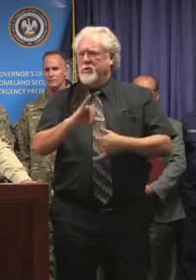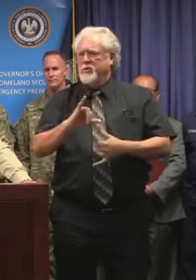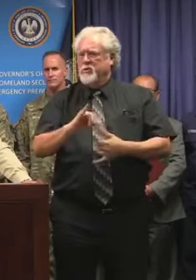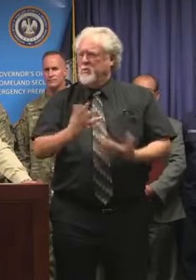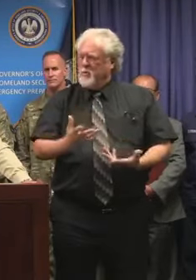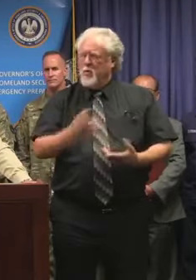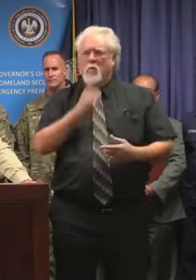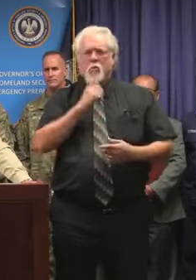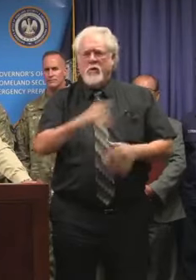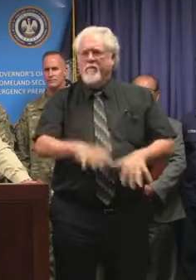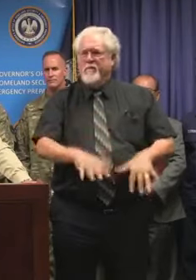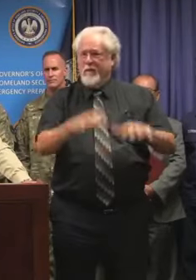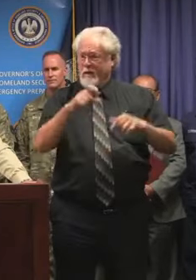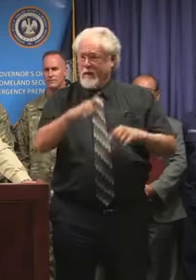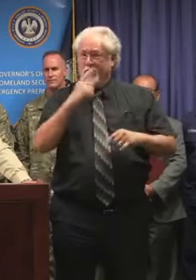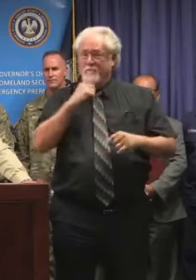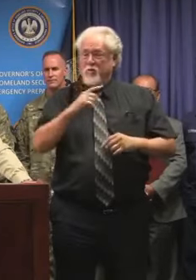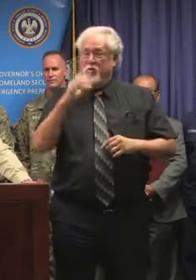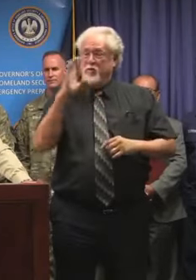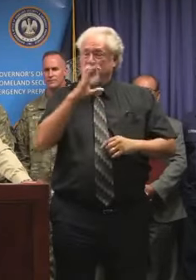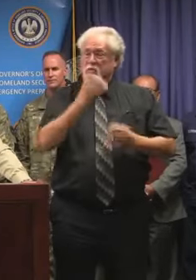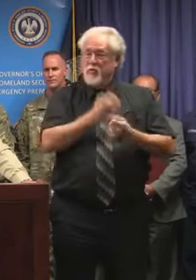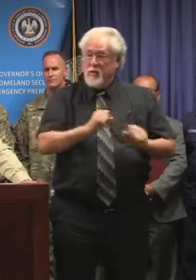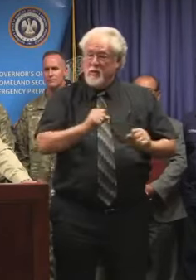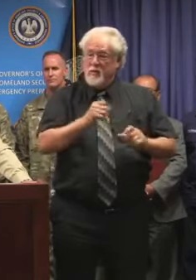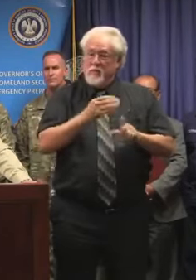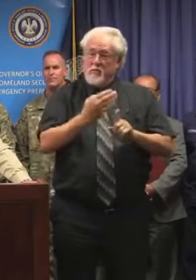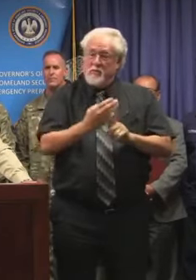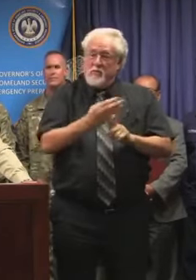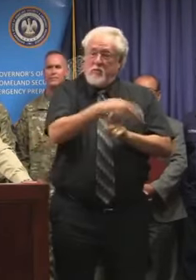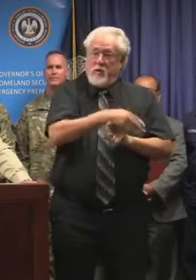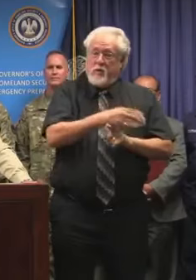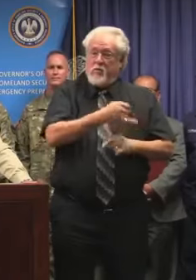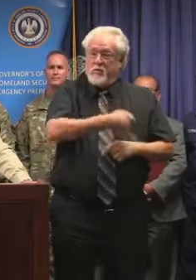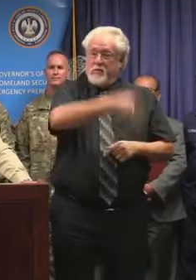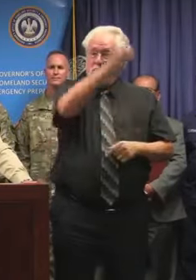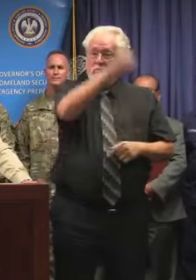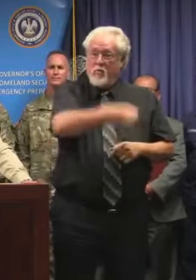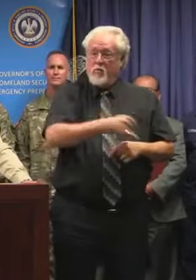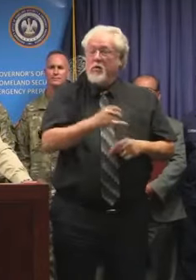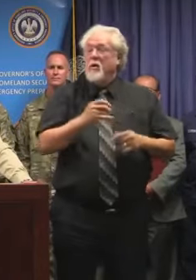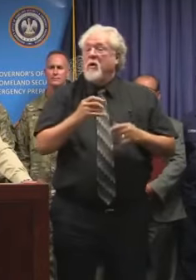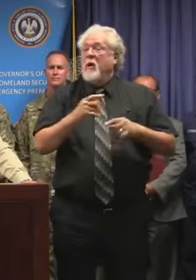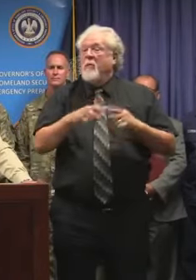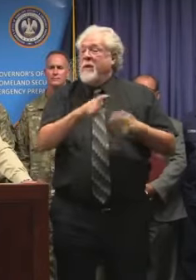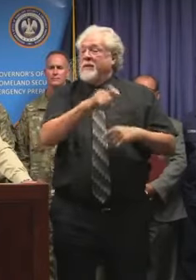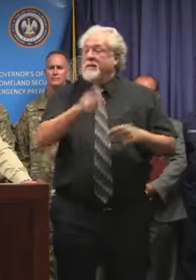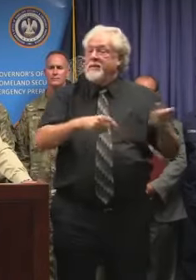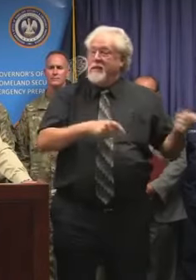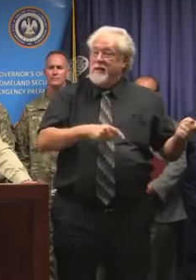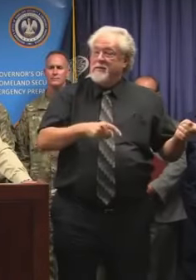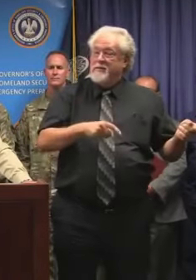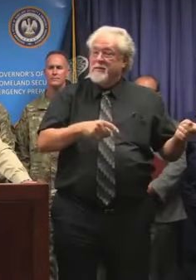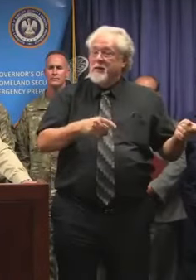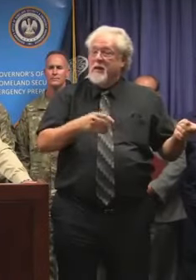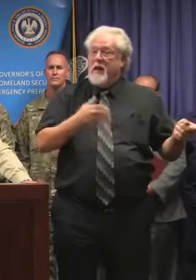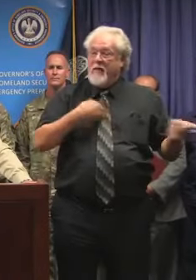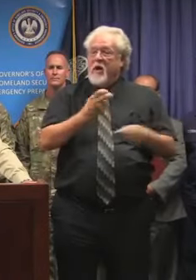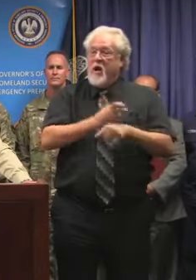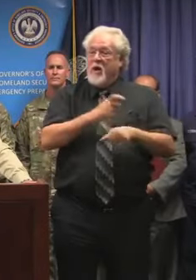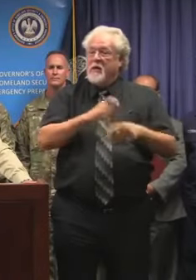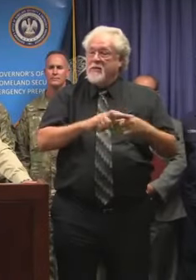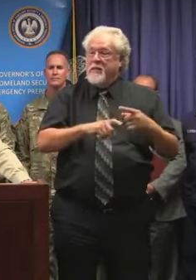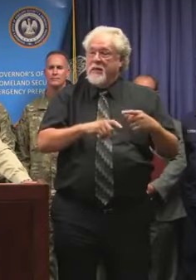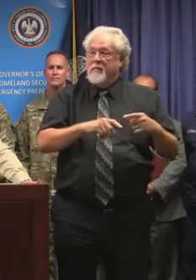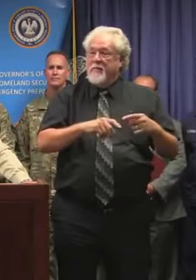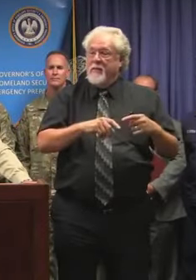flooding, the need for search and rescue is right across the border. The problem is the Texas authorities are having a hard time getting